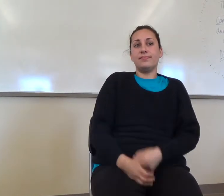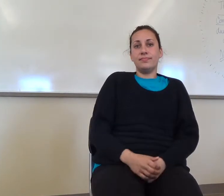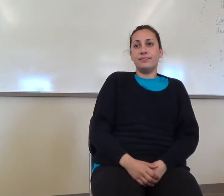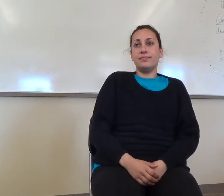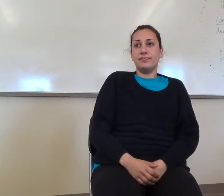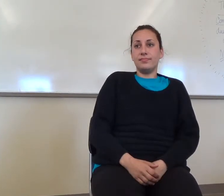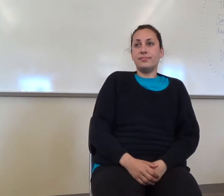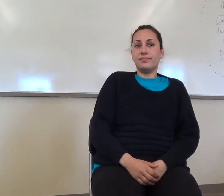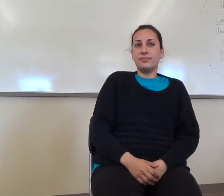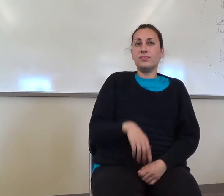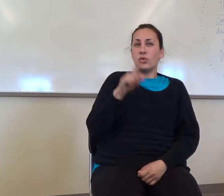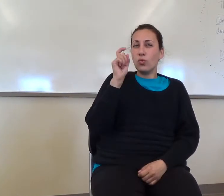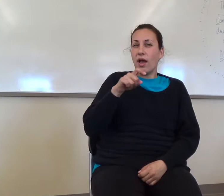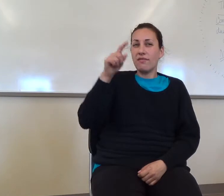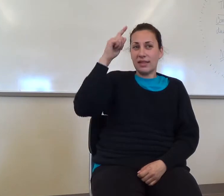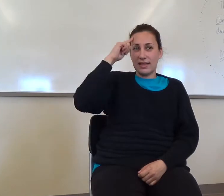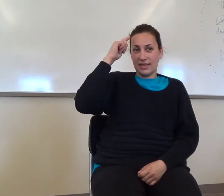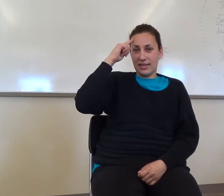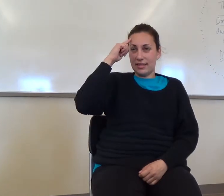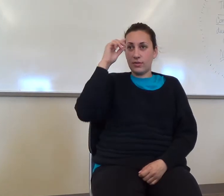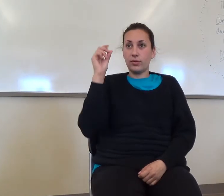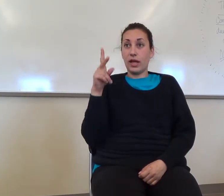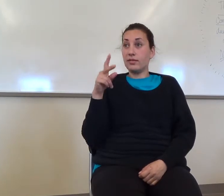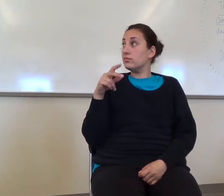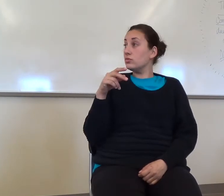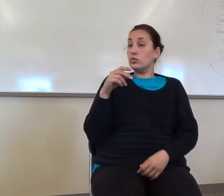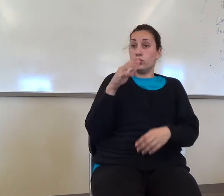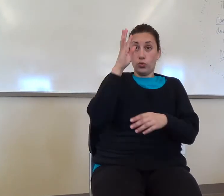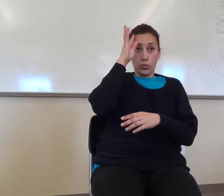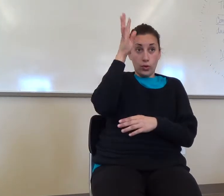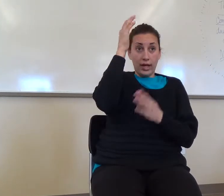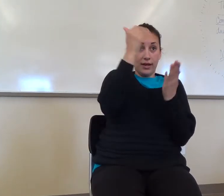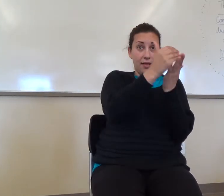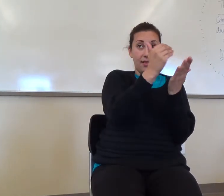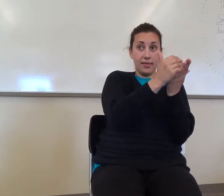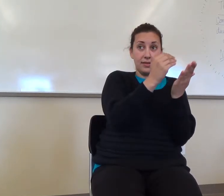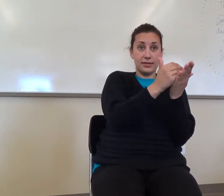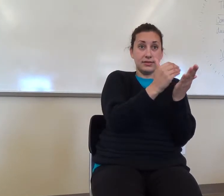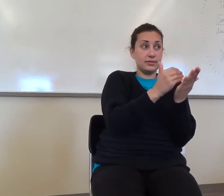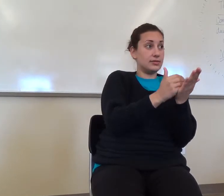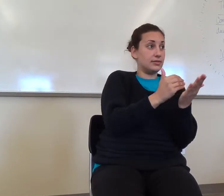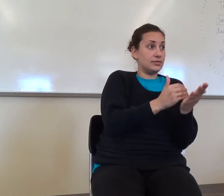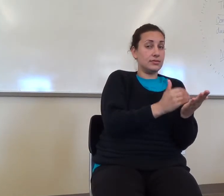to think about, again, if you make this list, 40-foot pit,